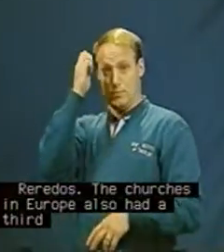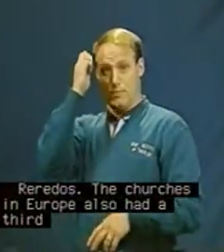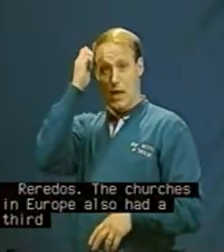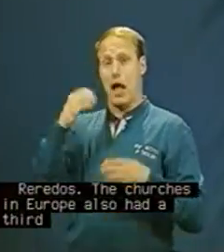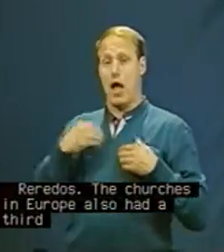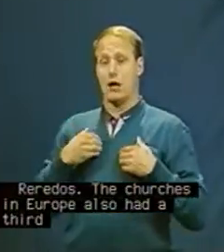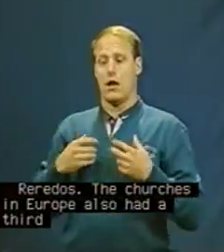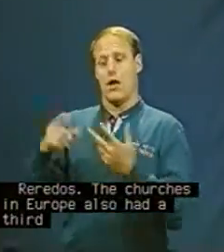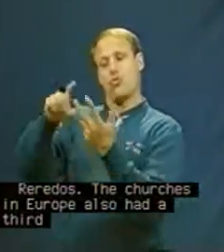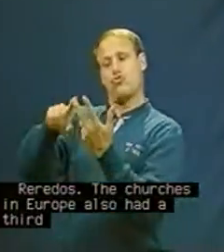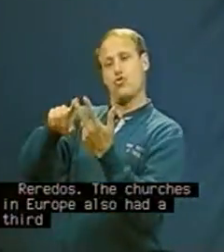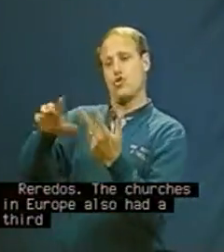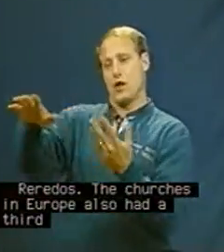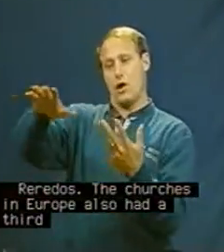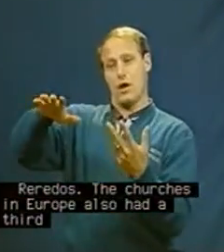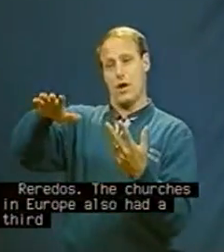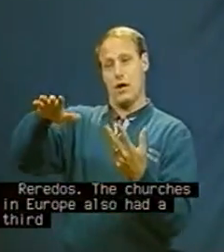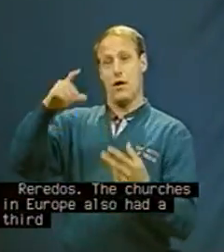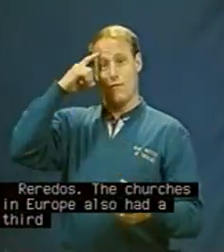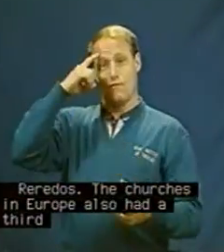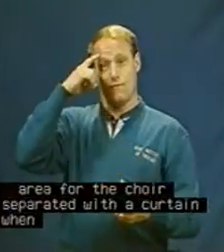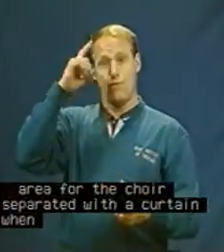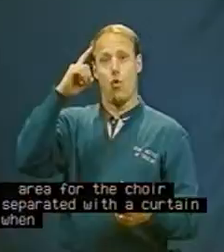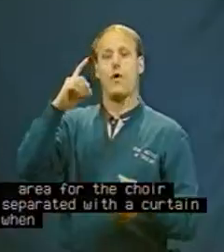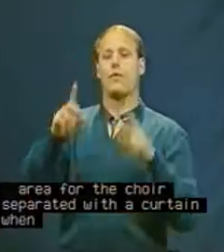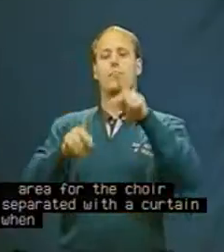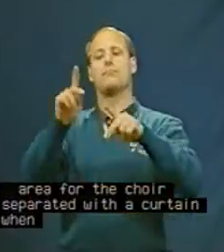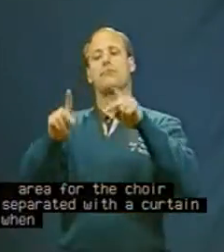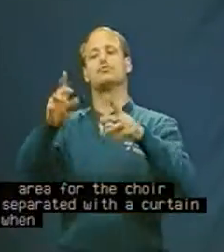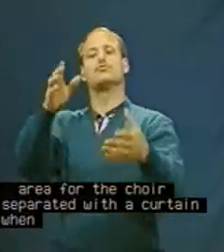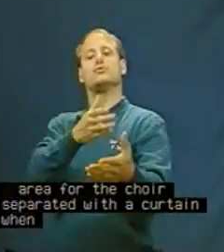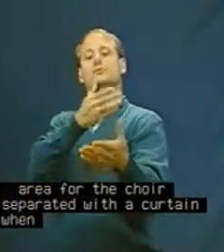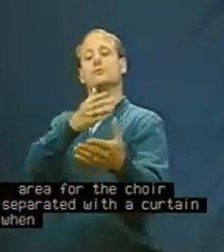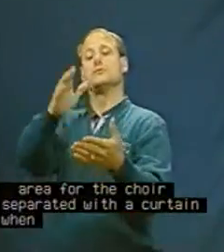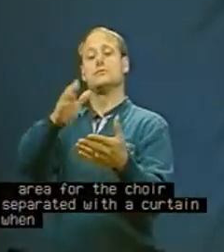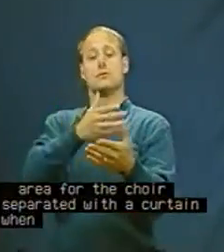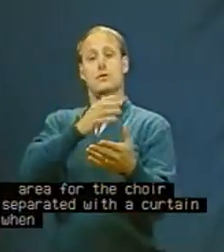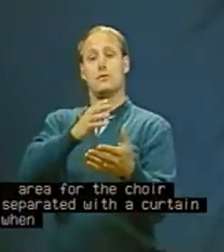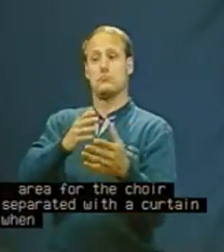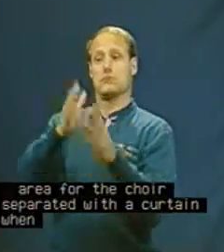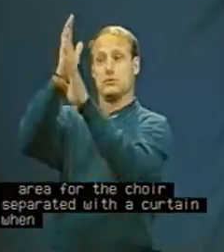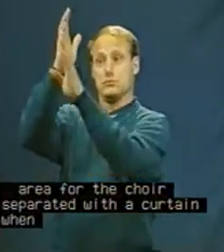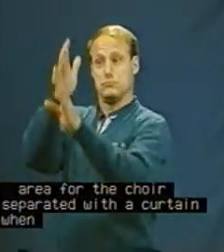reredos. The church in Europe also had a third area for the choir, separated with a